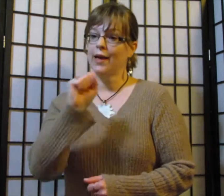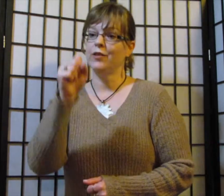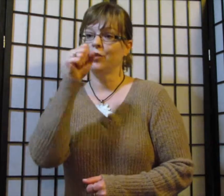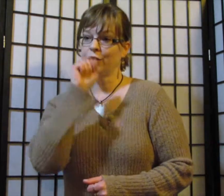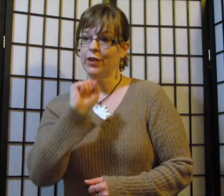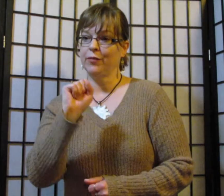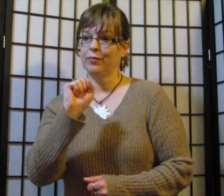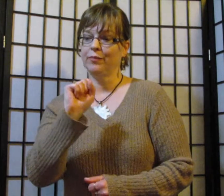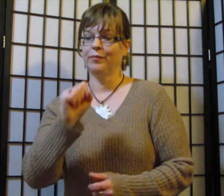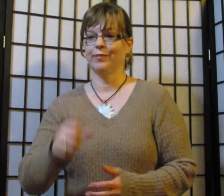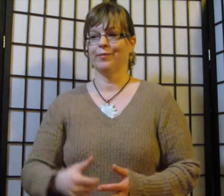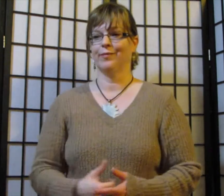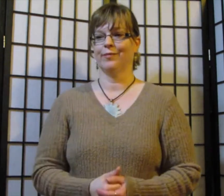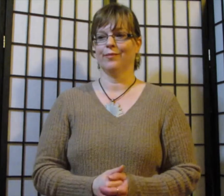Ice cream.